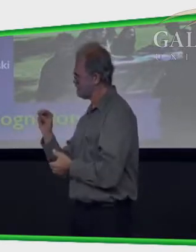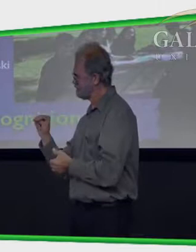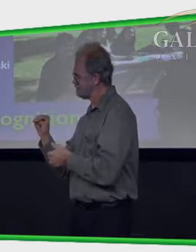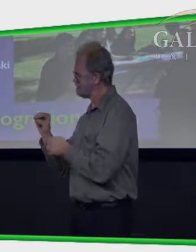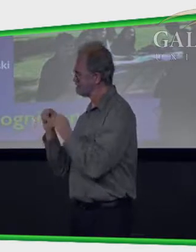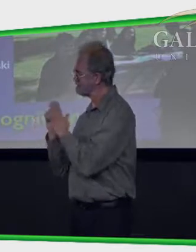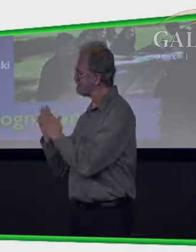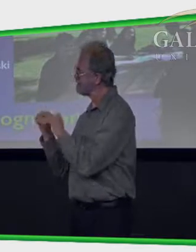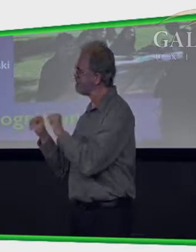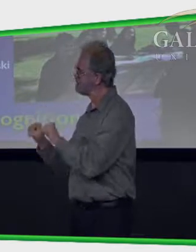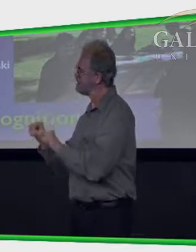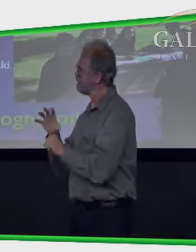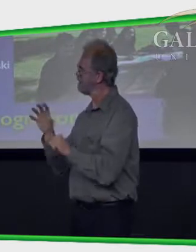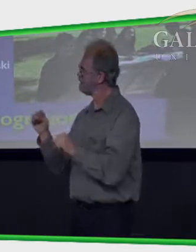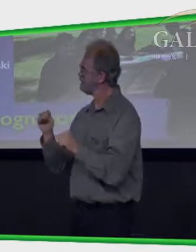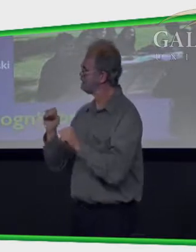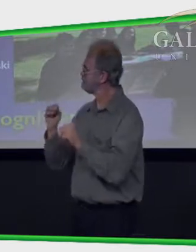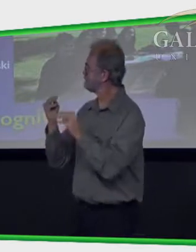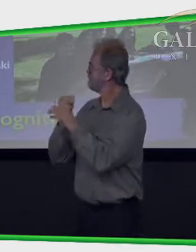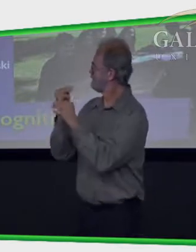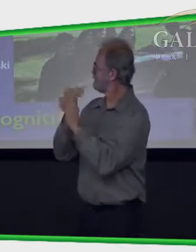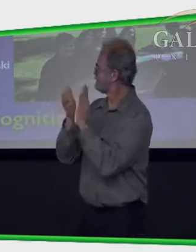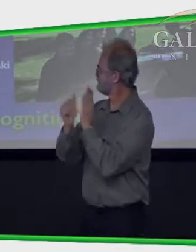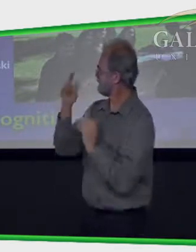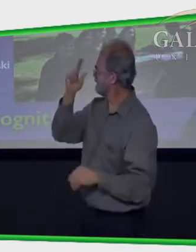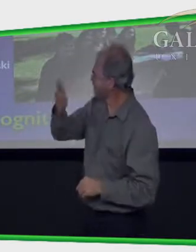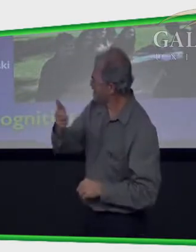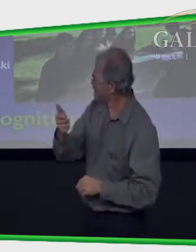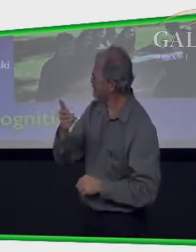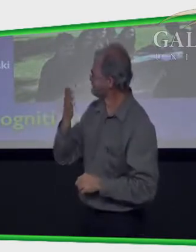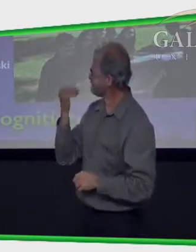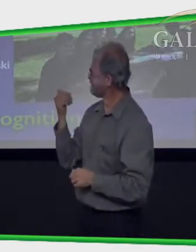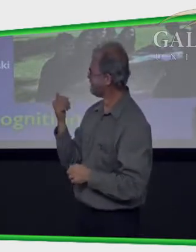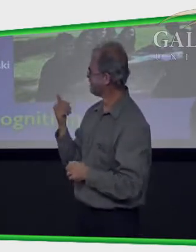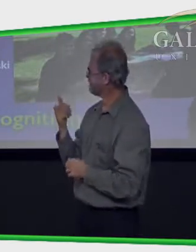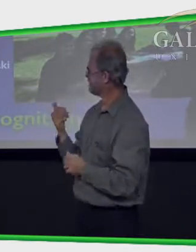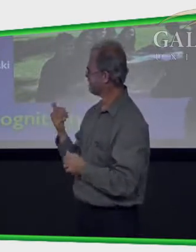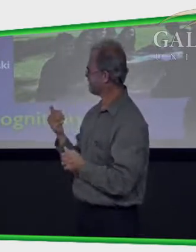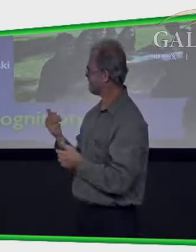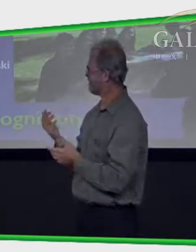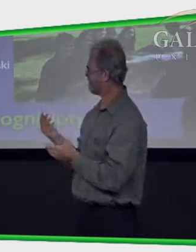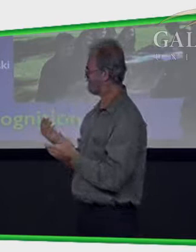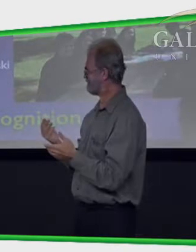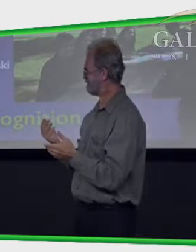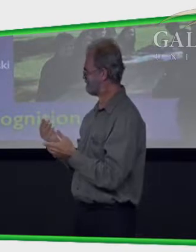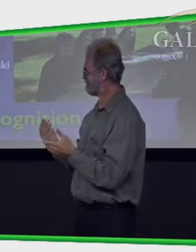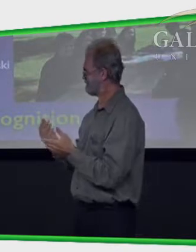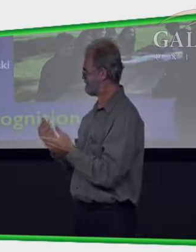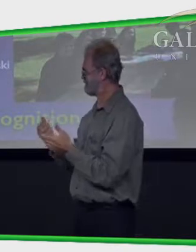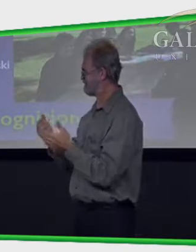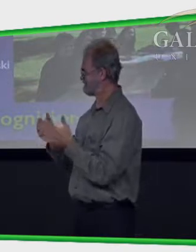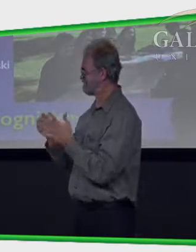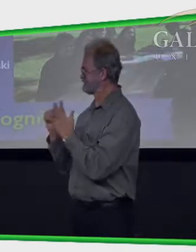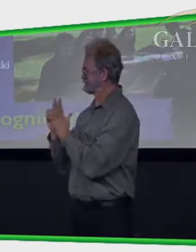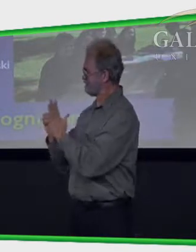Yeah. And the linkage, the lack of connection